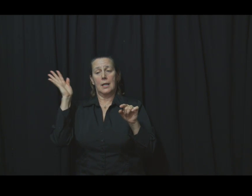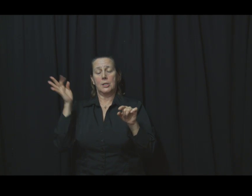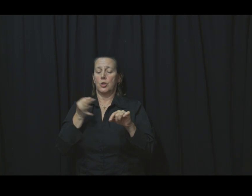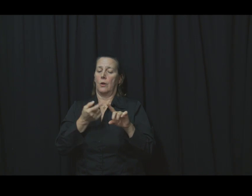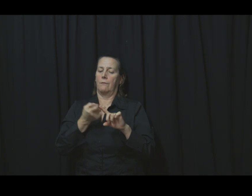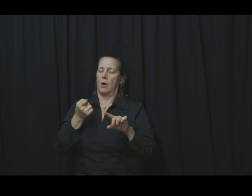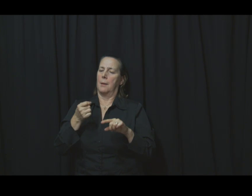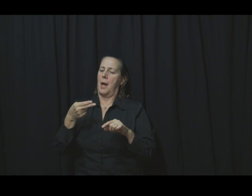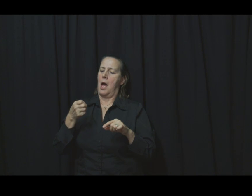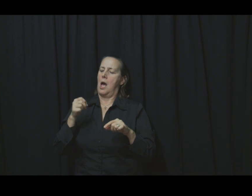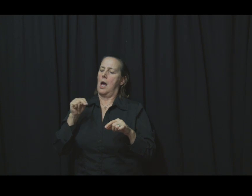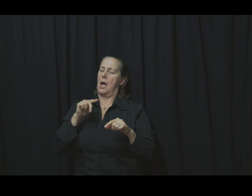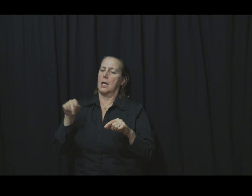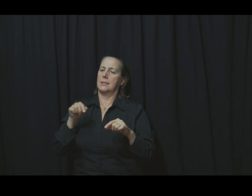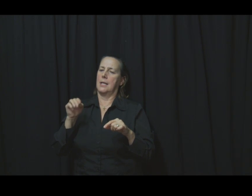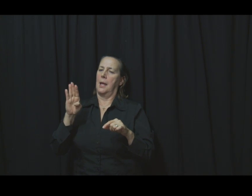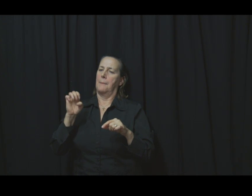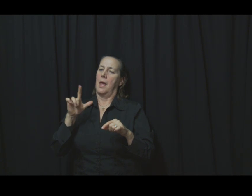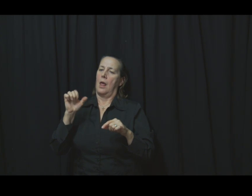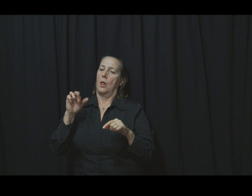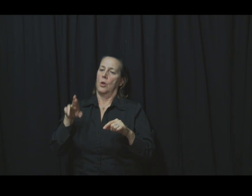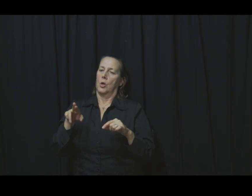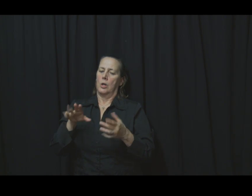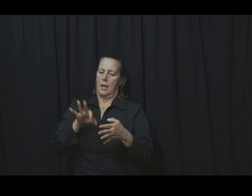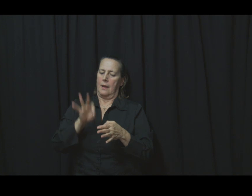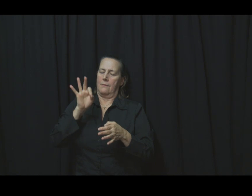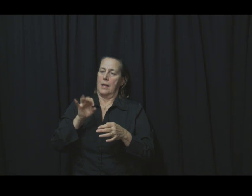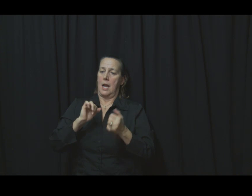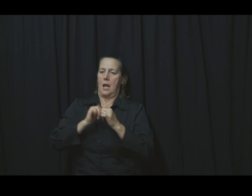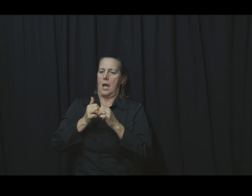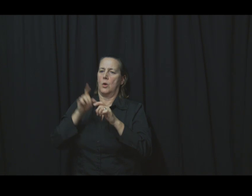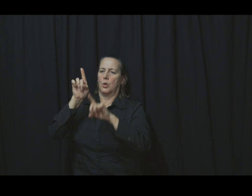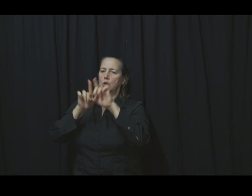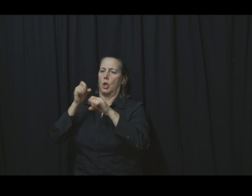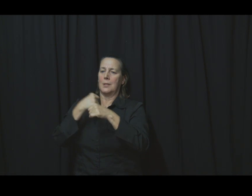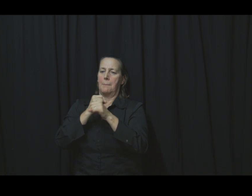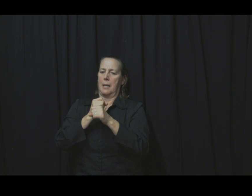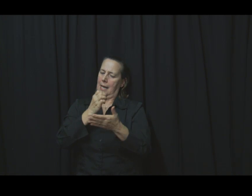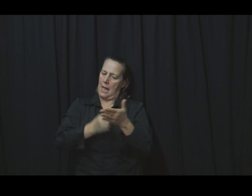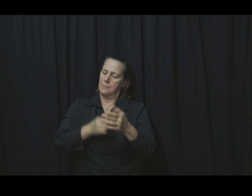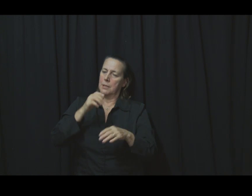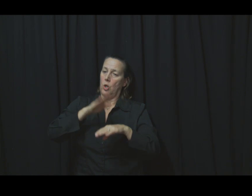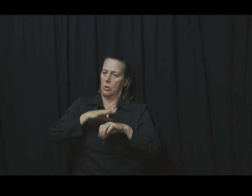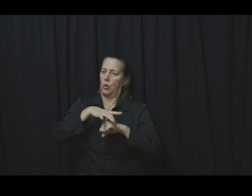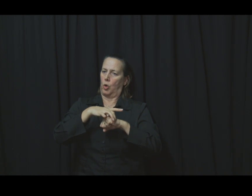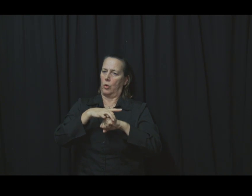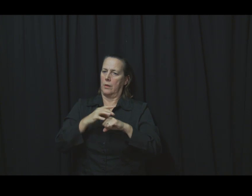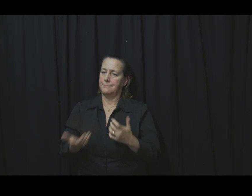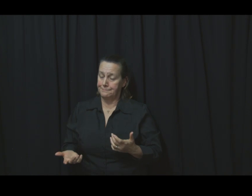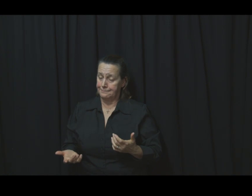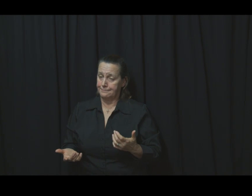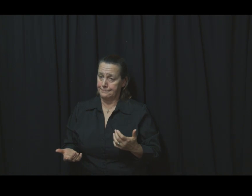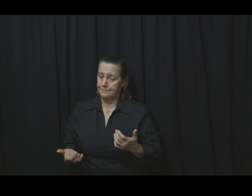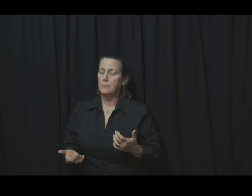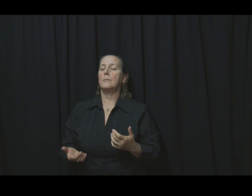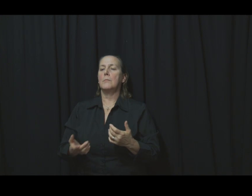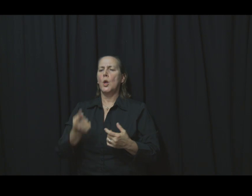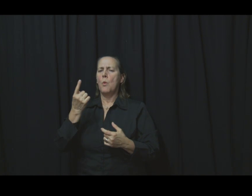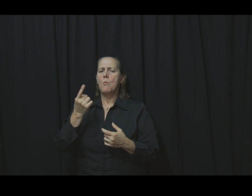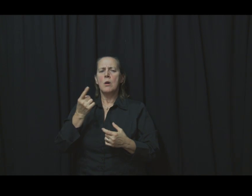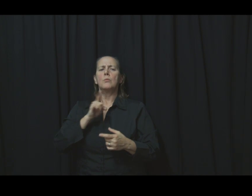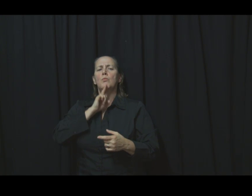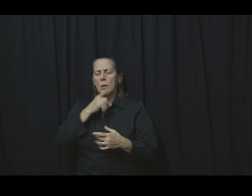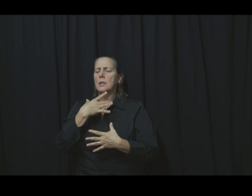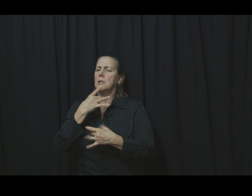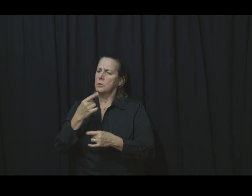Nobel Prize for discovering the process by which stars create all these elements. The one that interests me especially